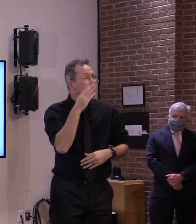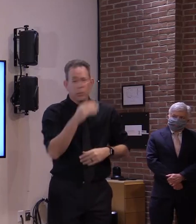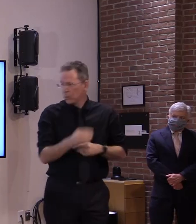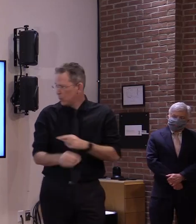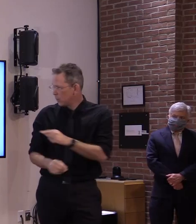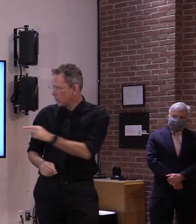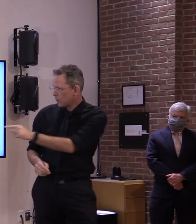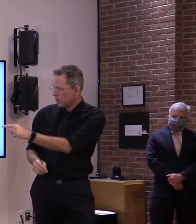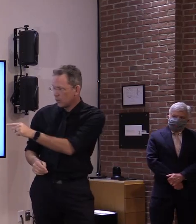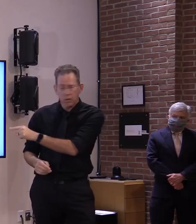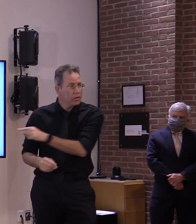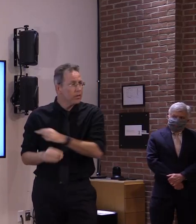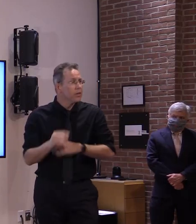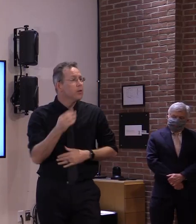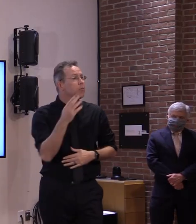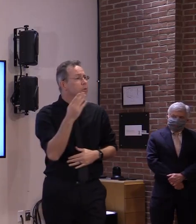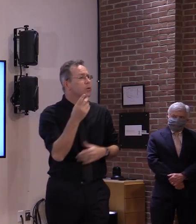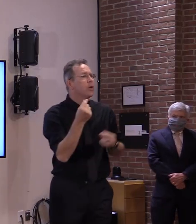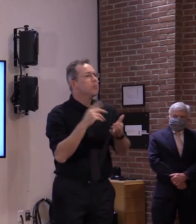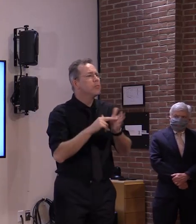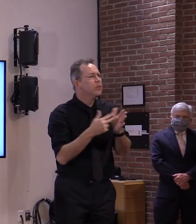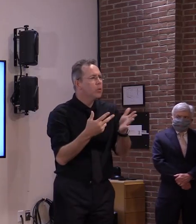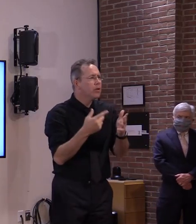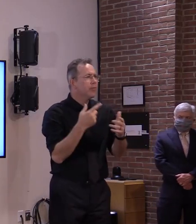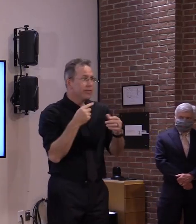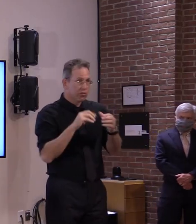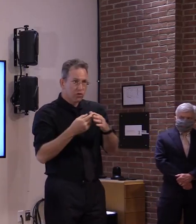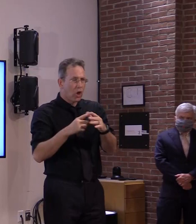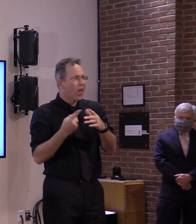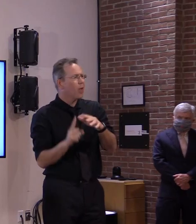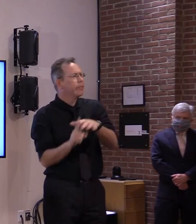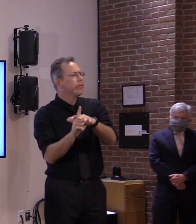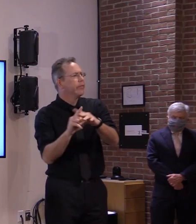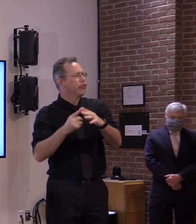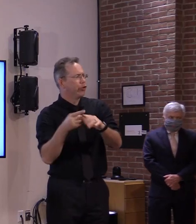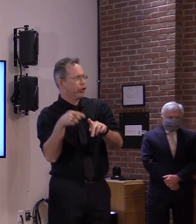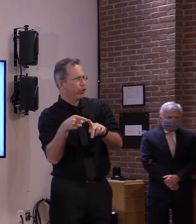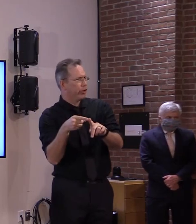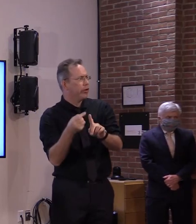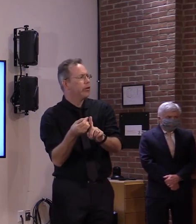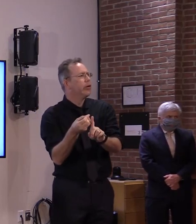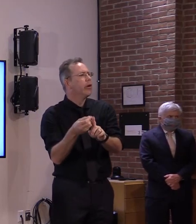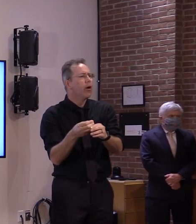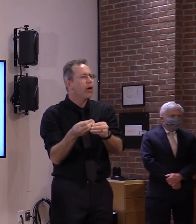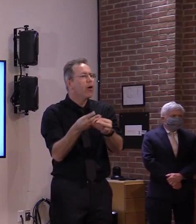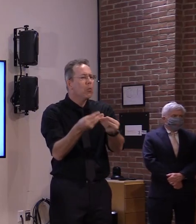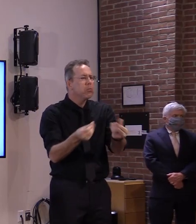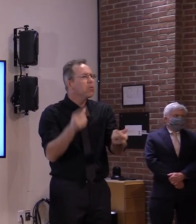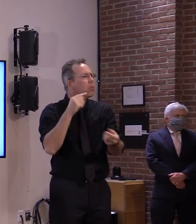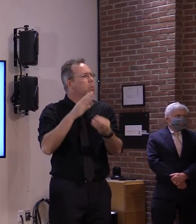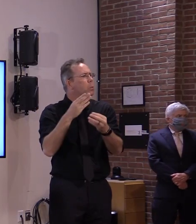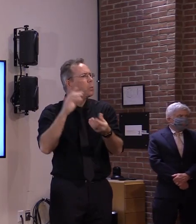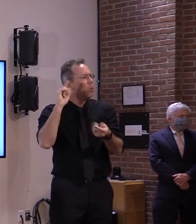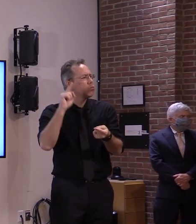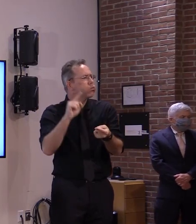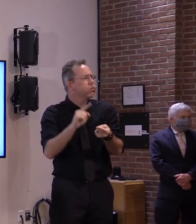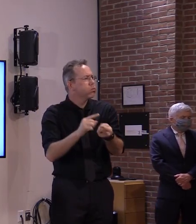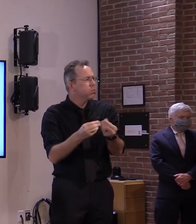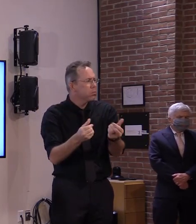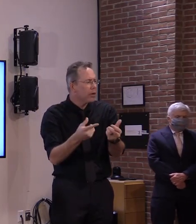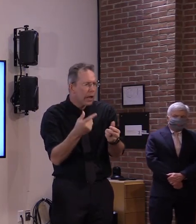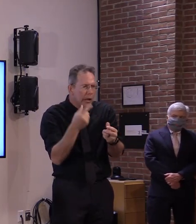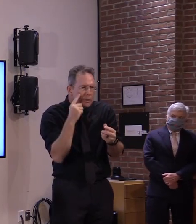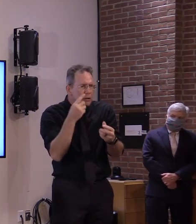ago. It's the secondary and now tertiary outbreaks that we're seeing in the dark and light